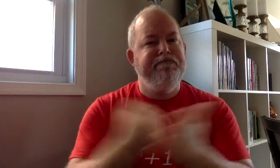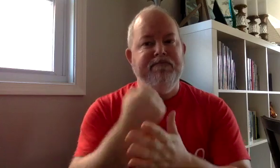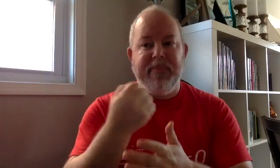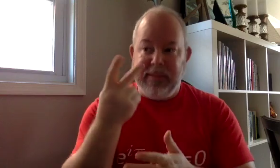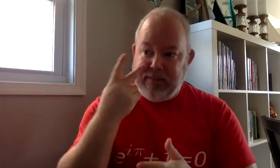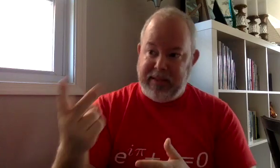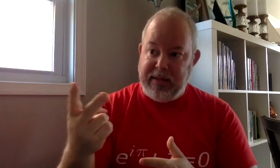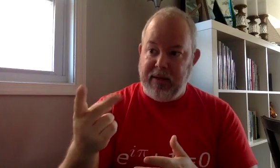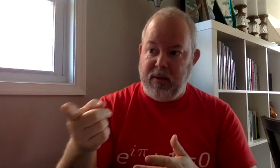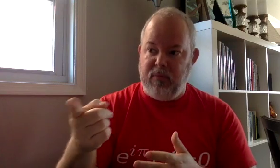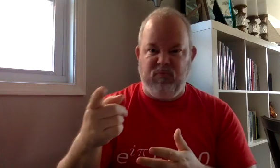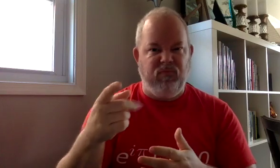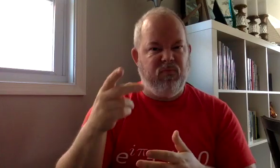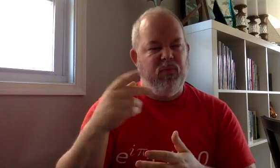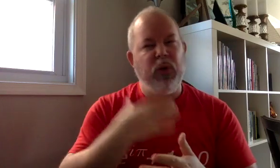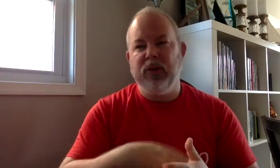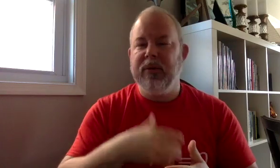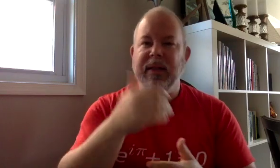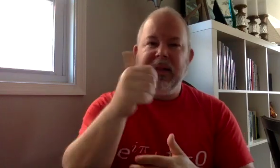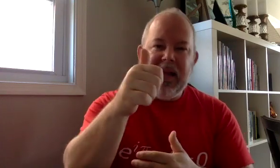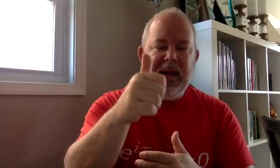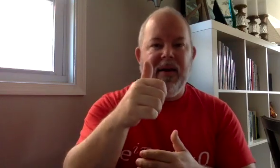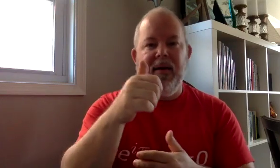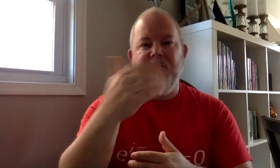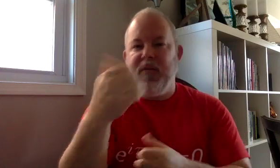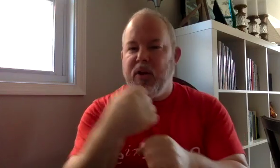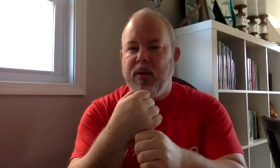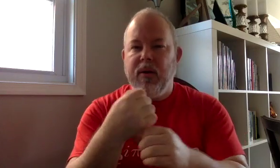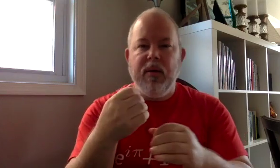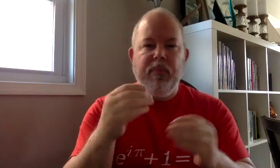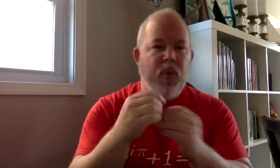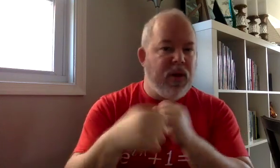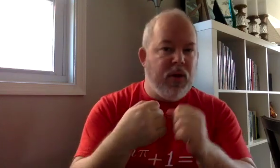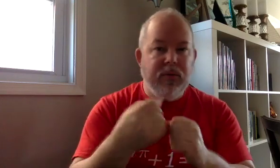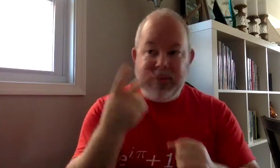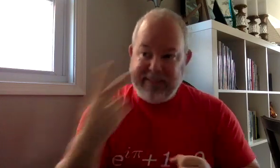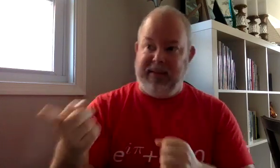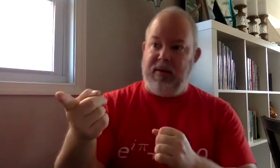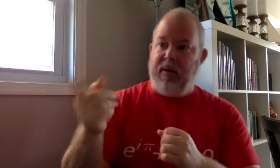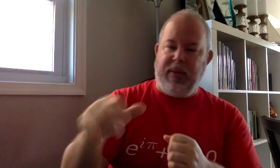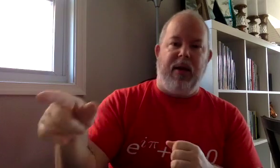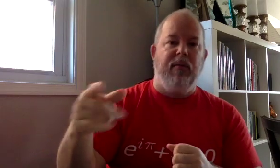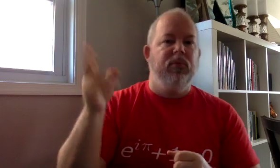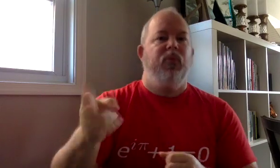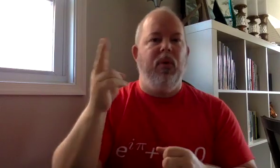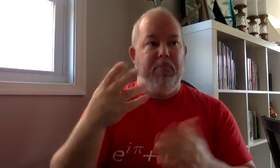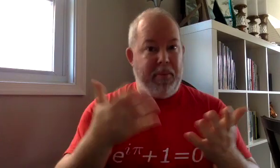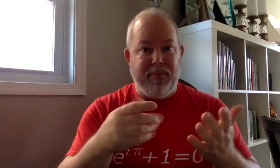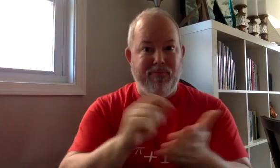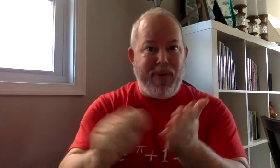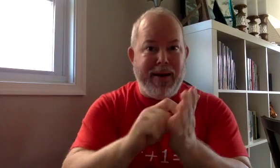Chuck Todd that the administration has a message for China or anyone considering helping Russia evade sanctions.